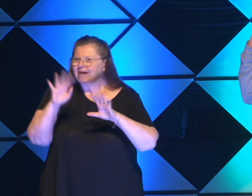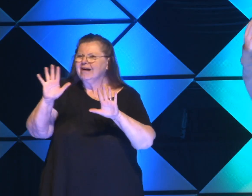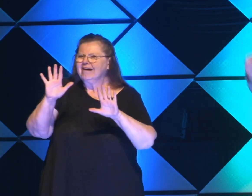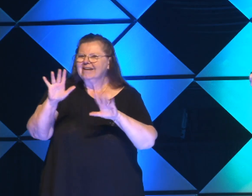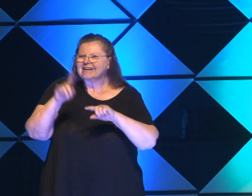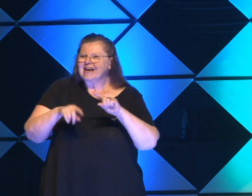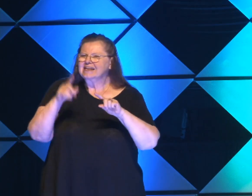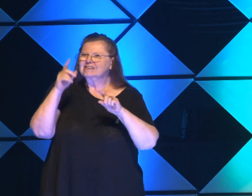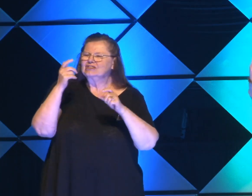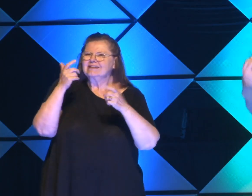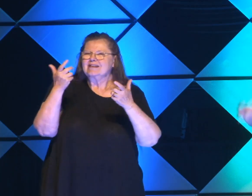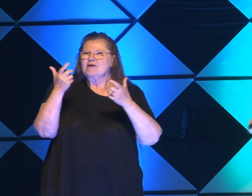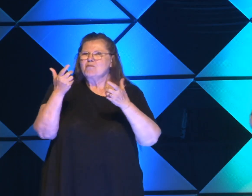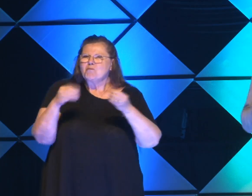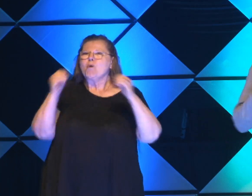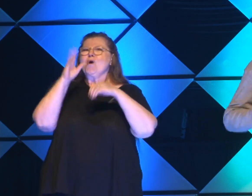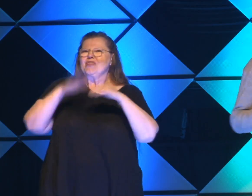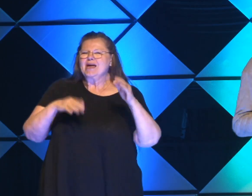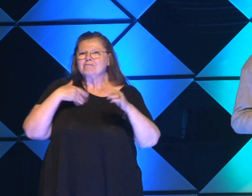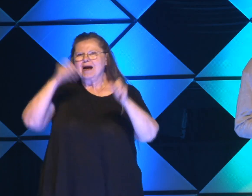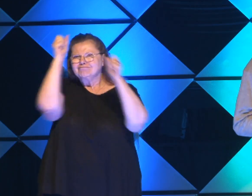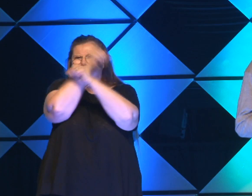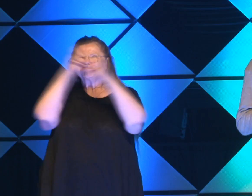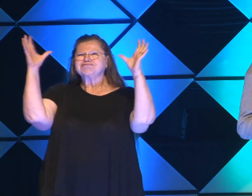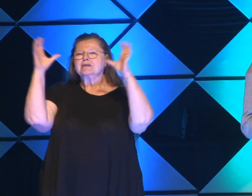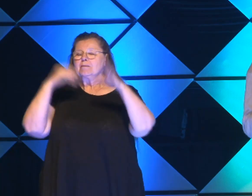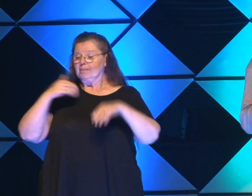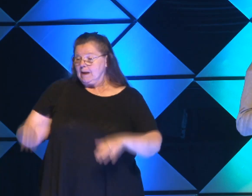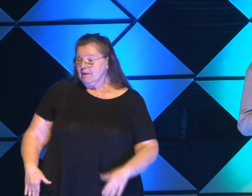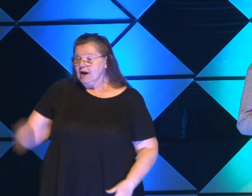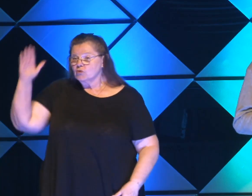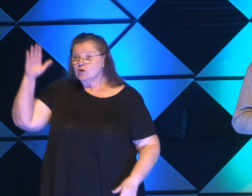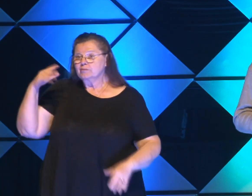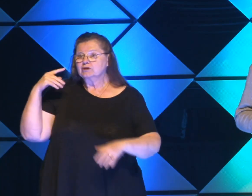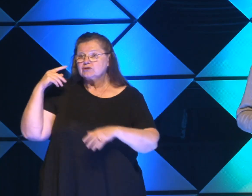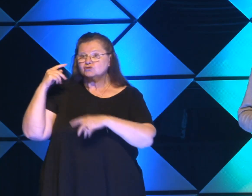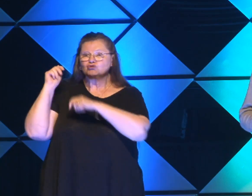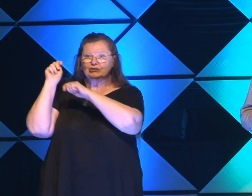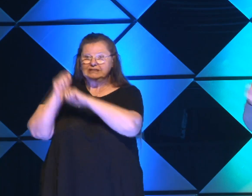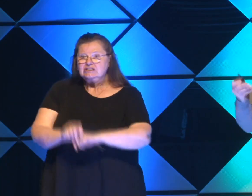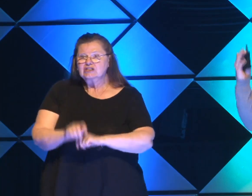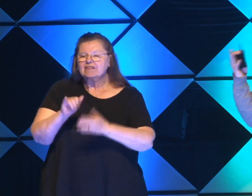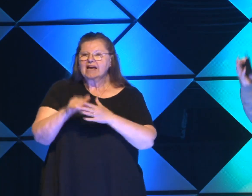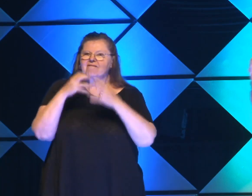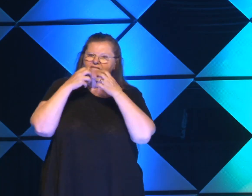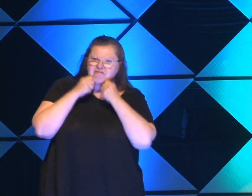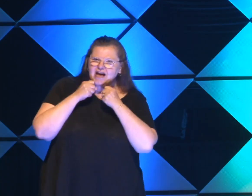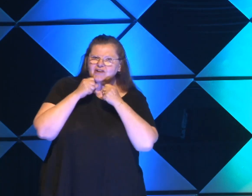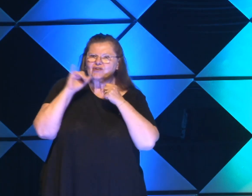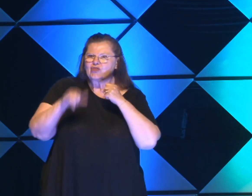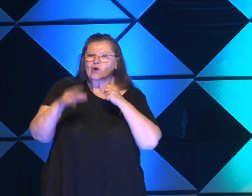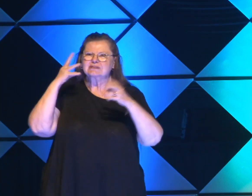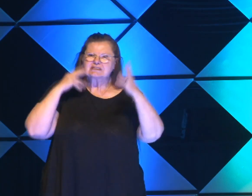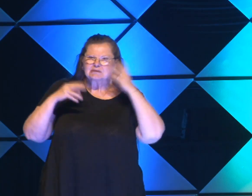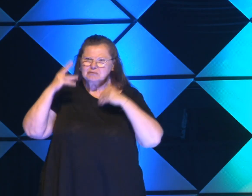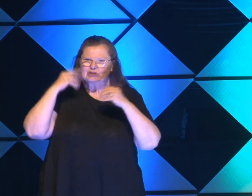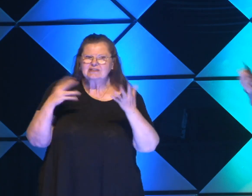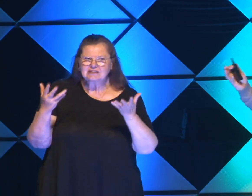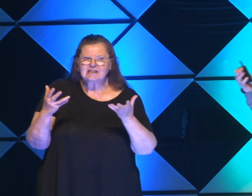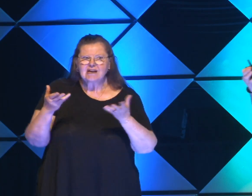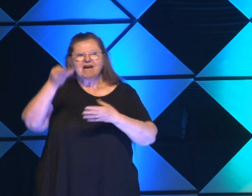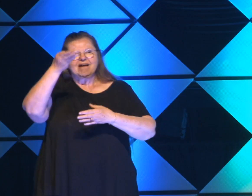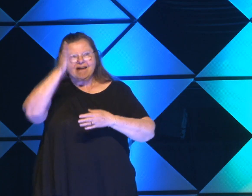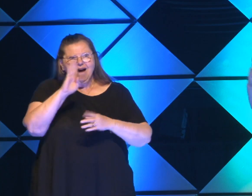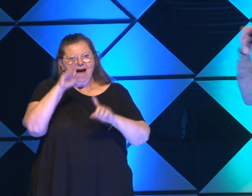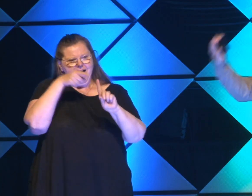bit bigger than what I can think about. And I actually grew up in a tradition, a faith tradition, that really valued those kinds of experiences.